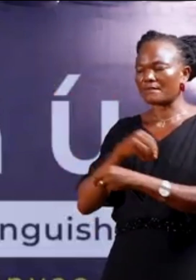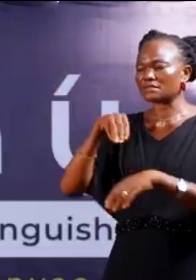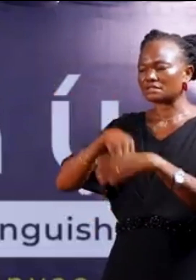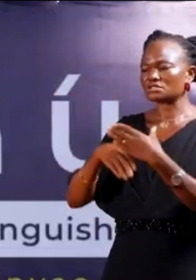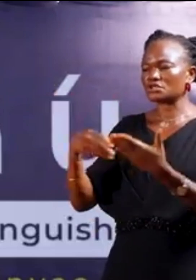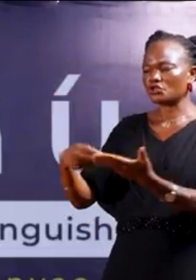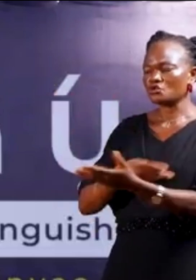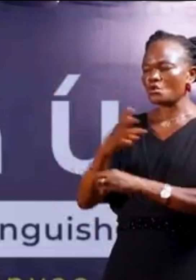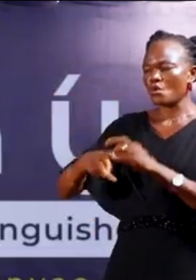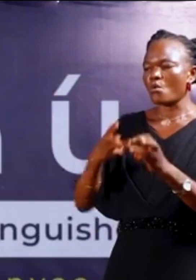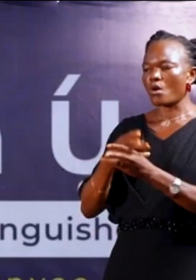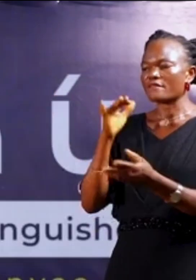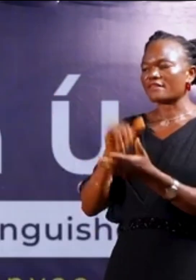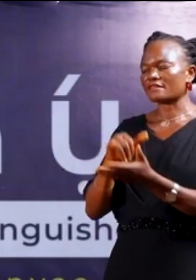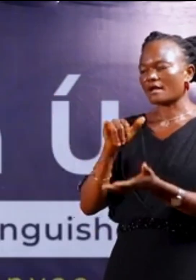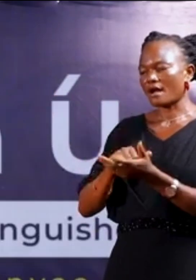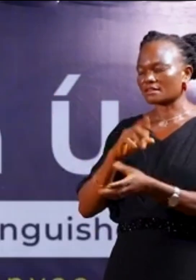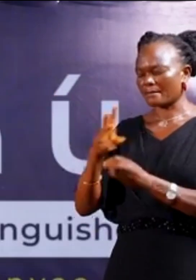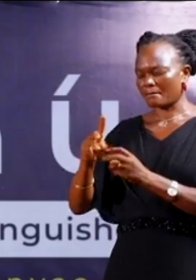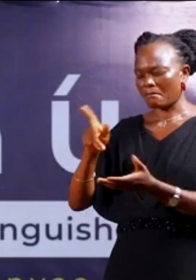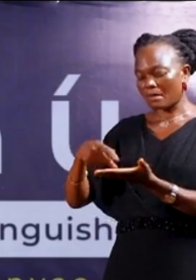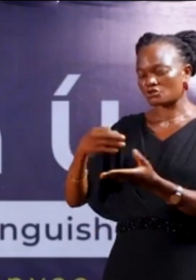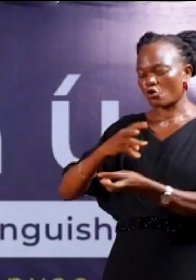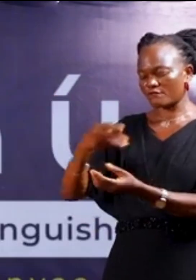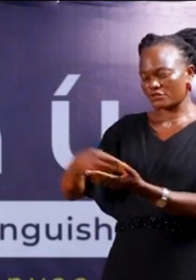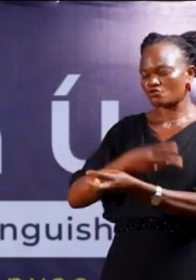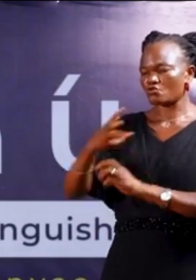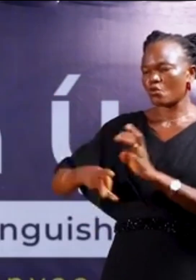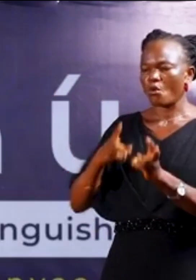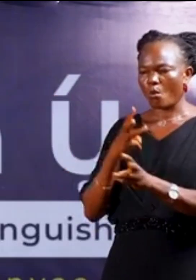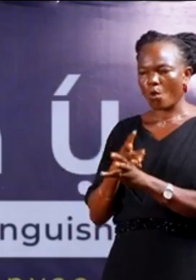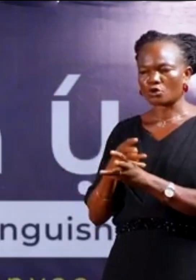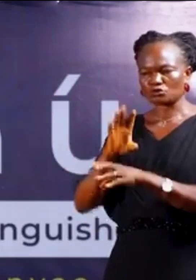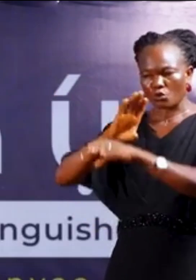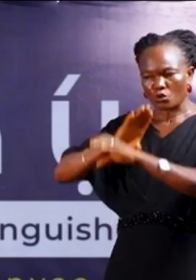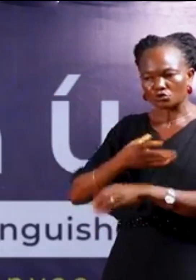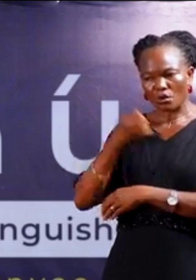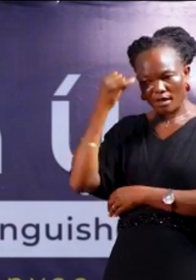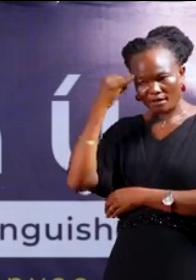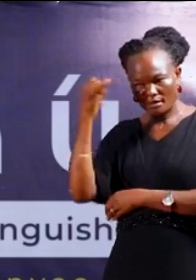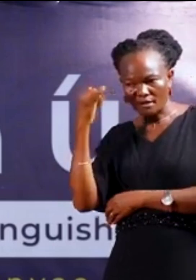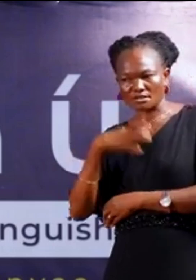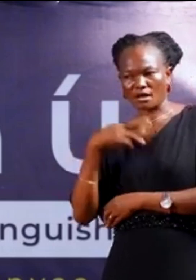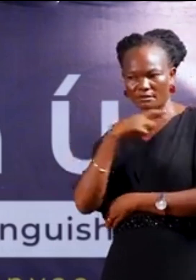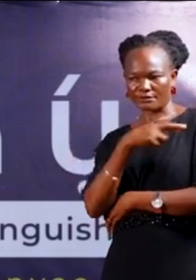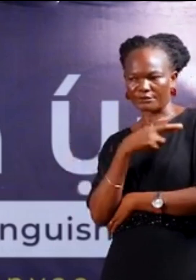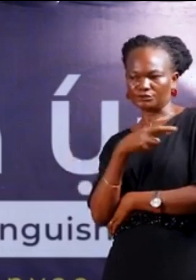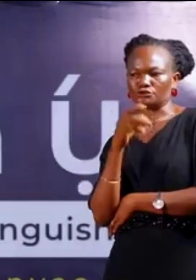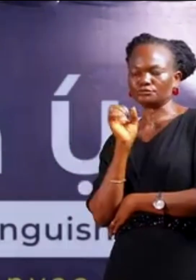part of New World culture and ideas and religion.